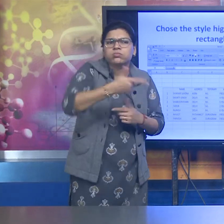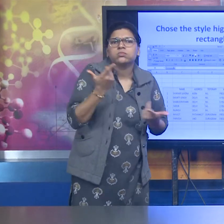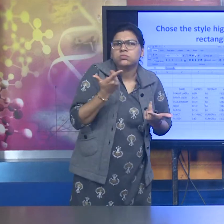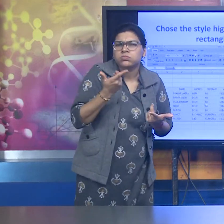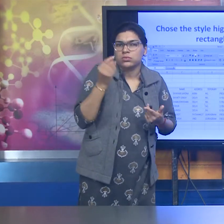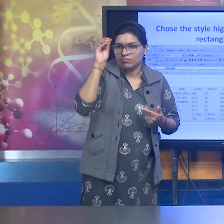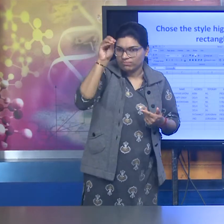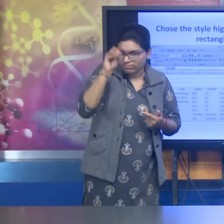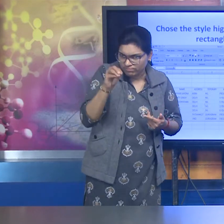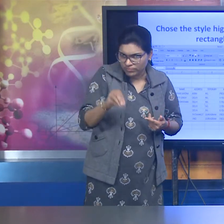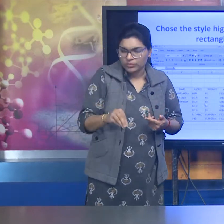salary